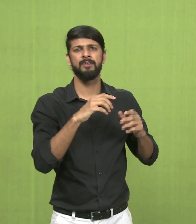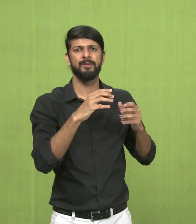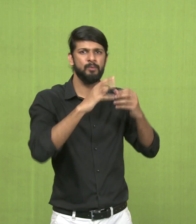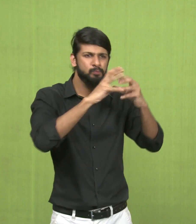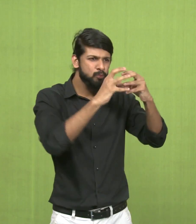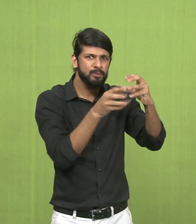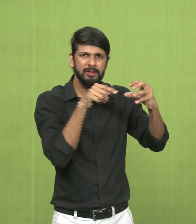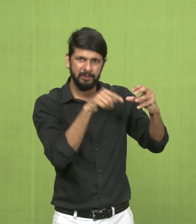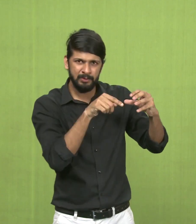Still life,